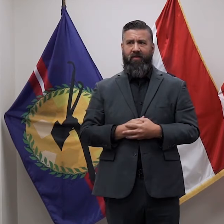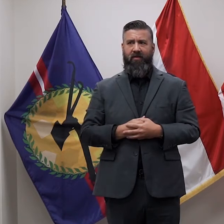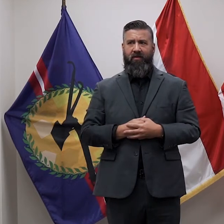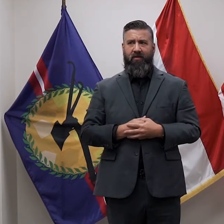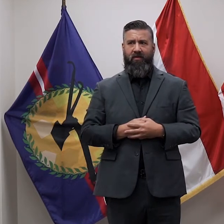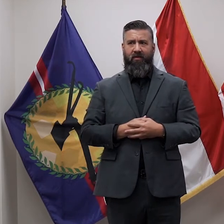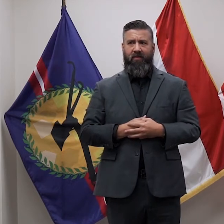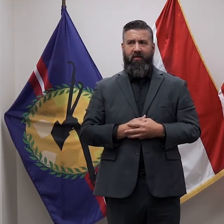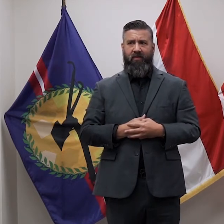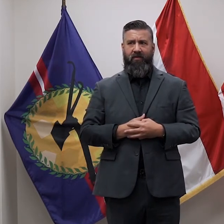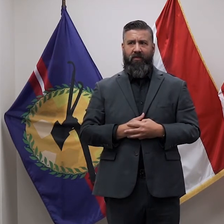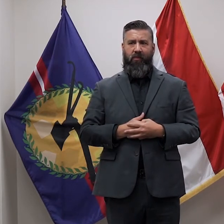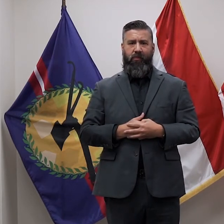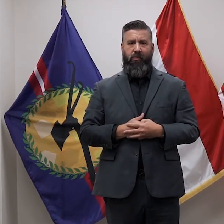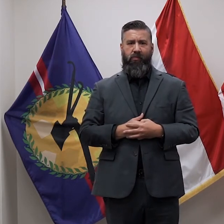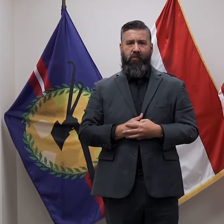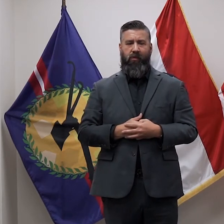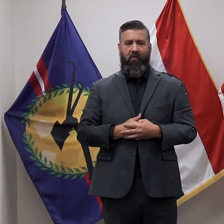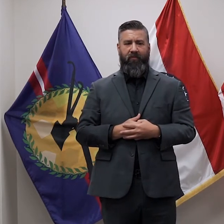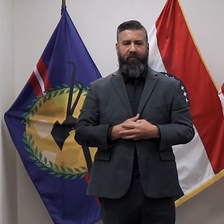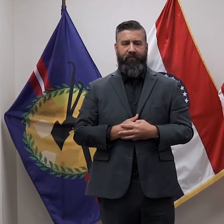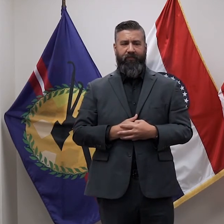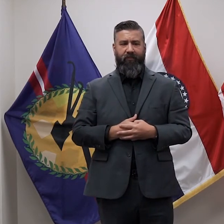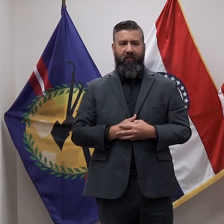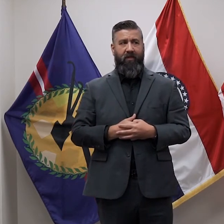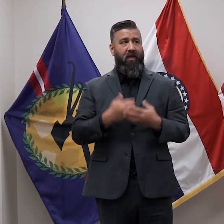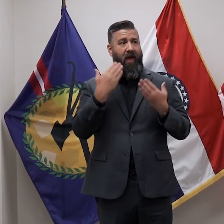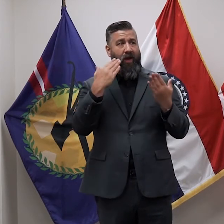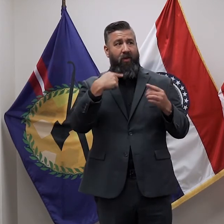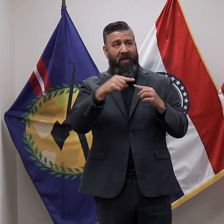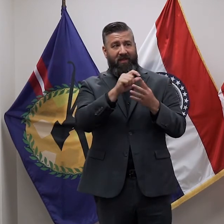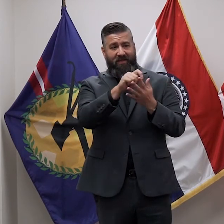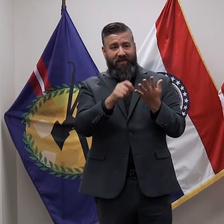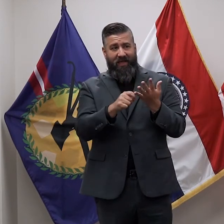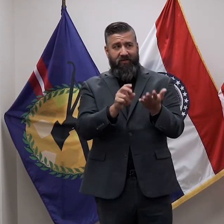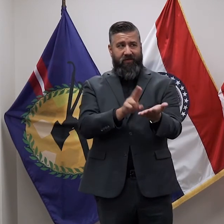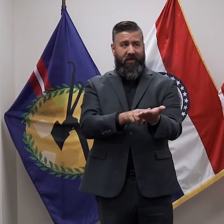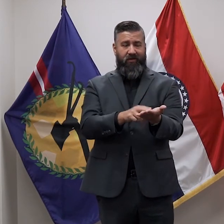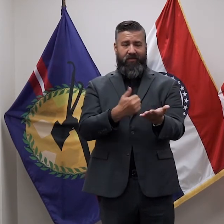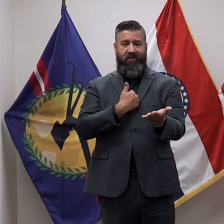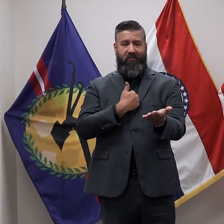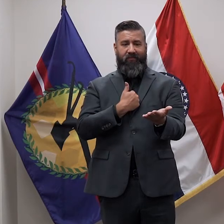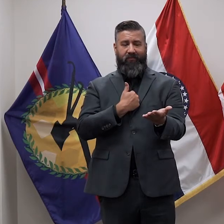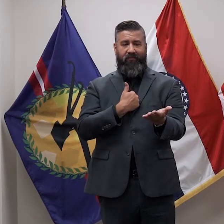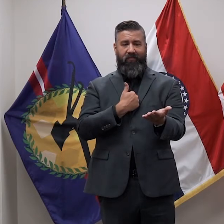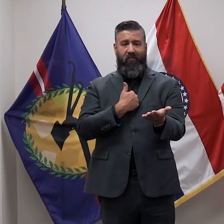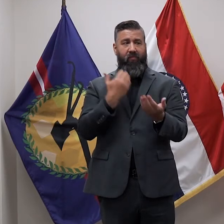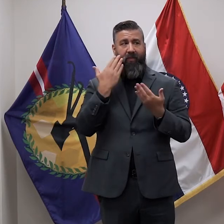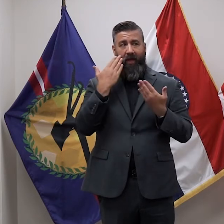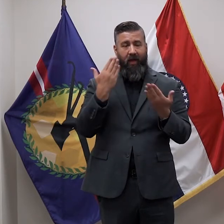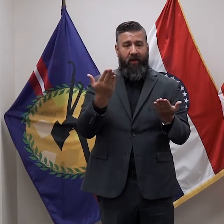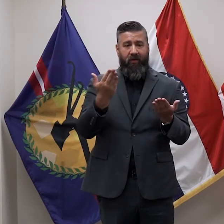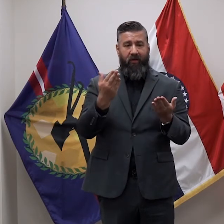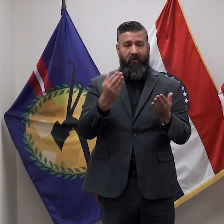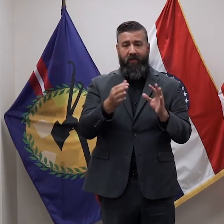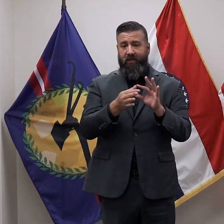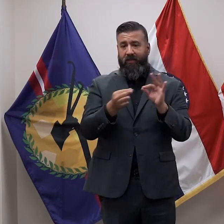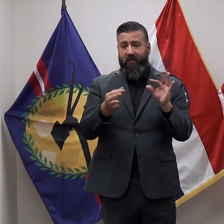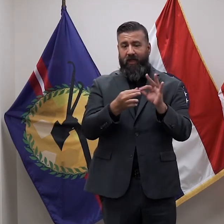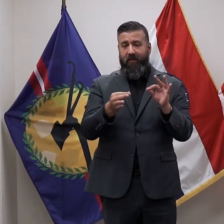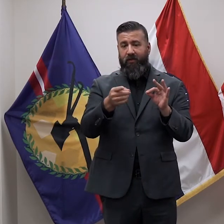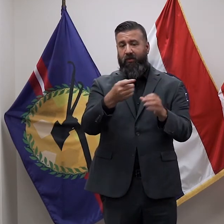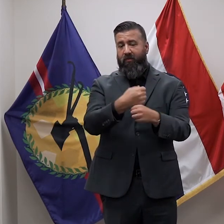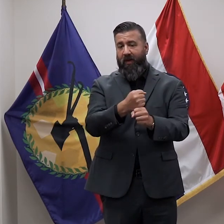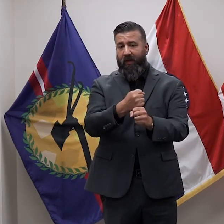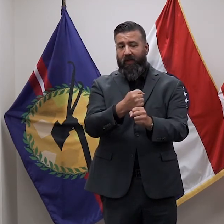go ahead and answer that one. That'll be last. You know, I don't know about the details of the contract. I don't know that the statements that